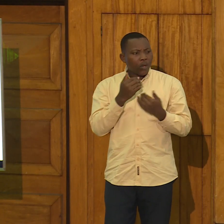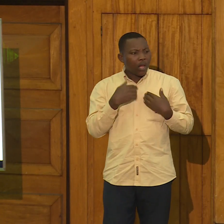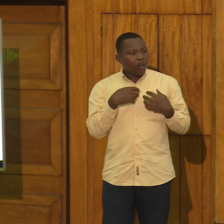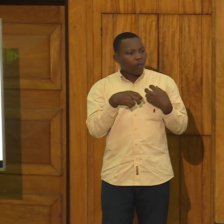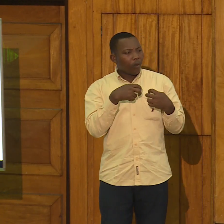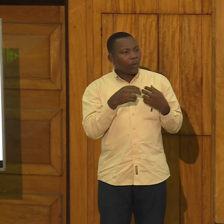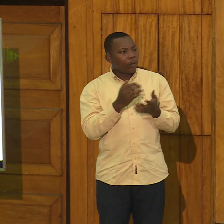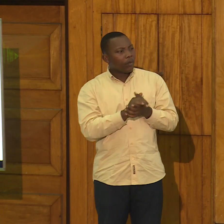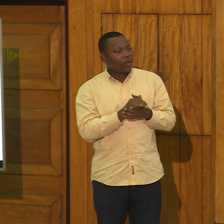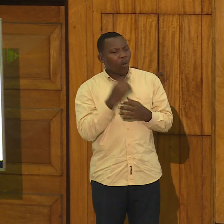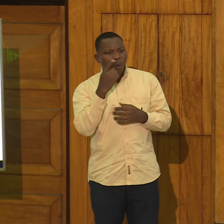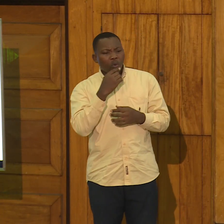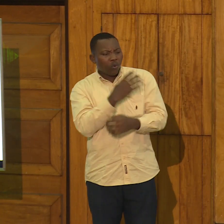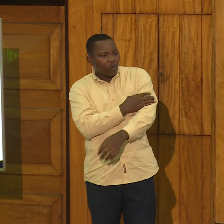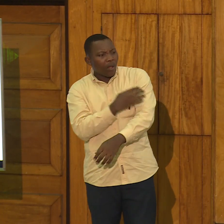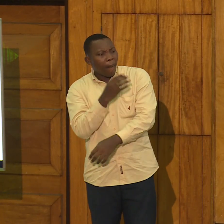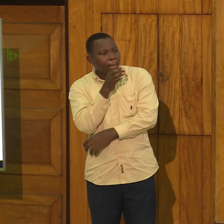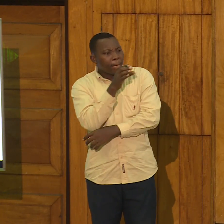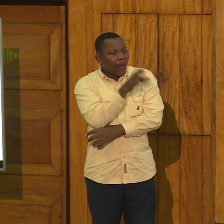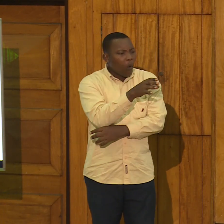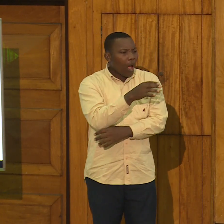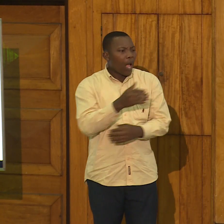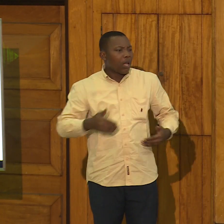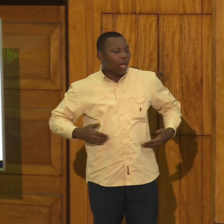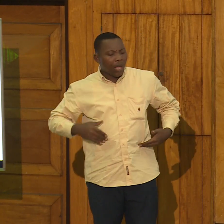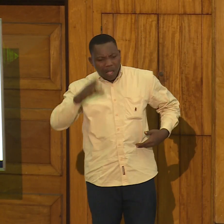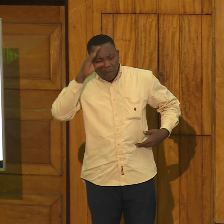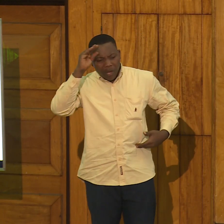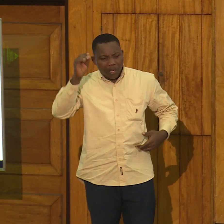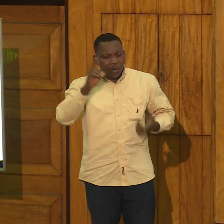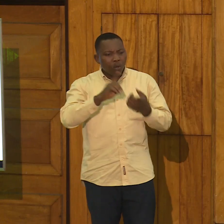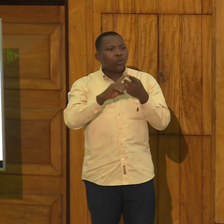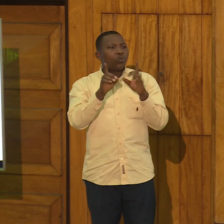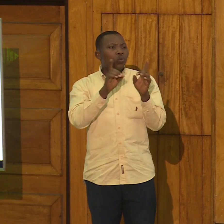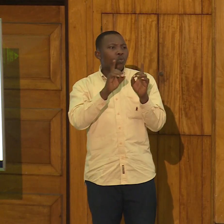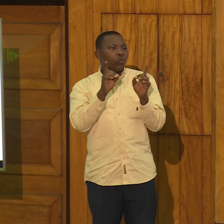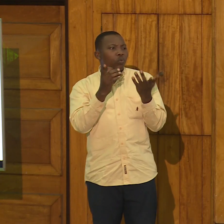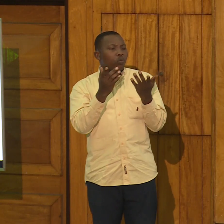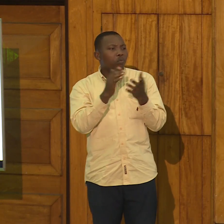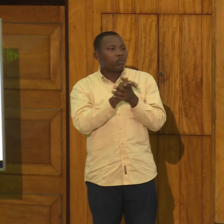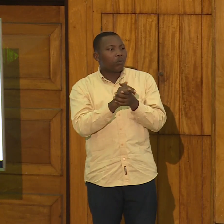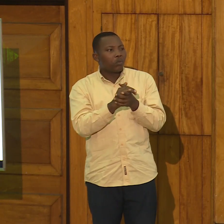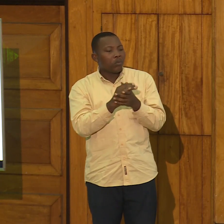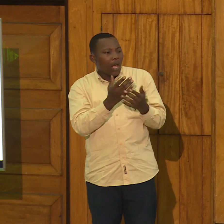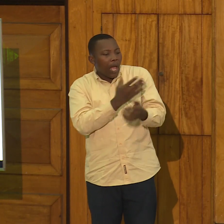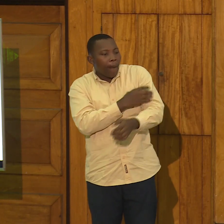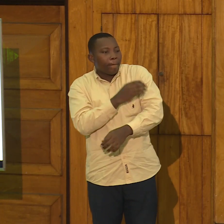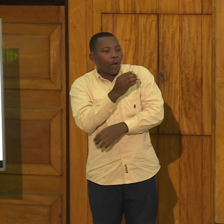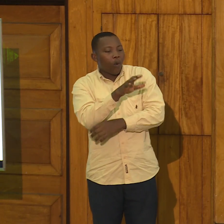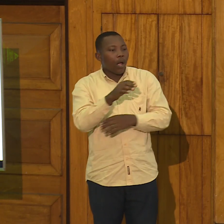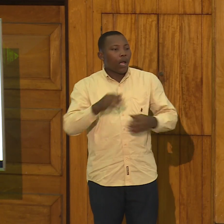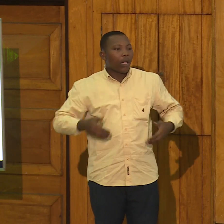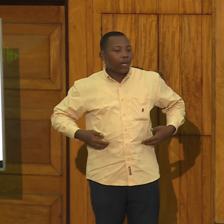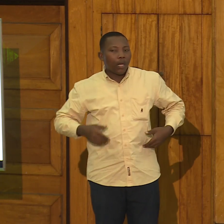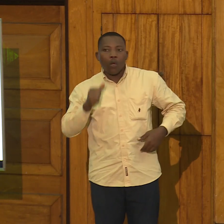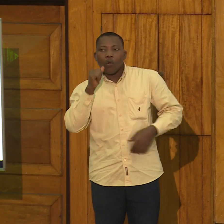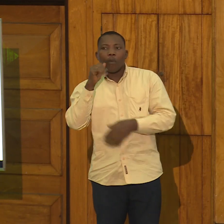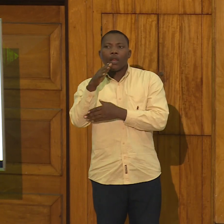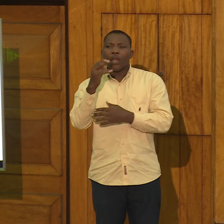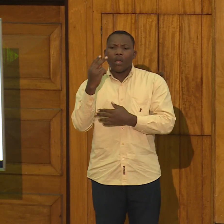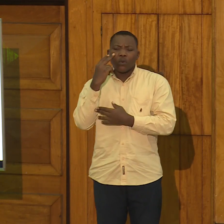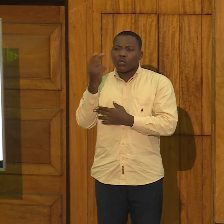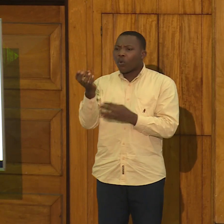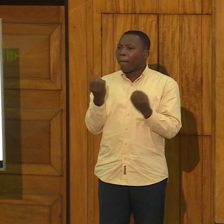going to empower the young men to be able to then deal with the empowered young woman? We saw a lot of programs in